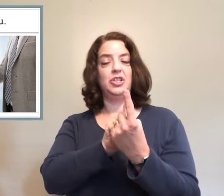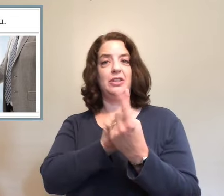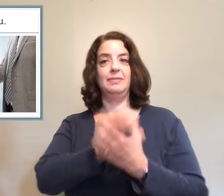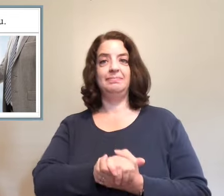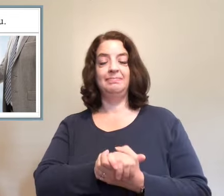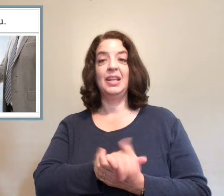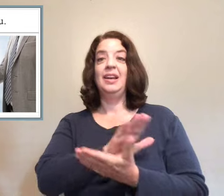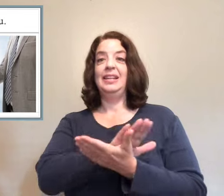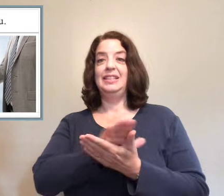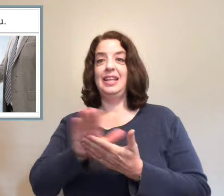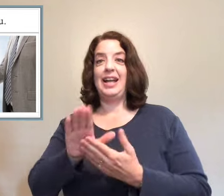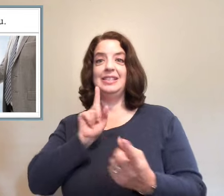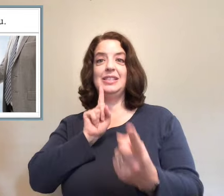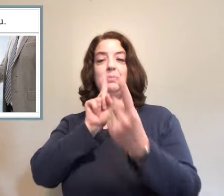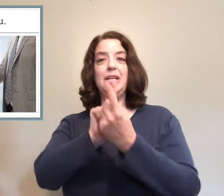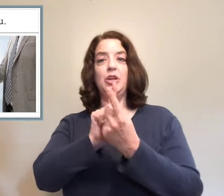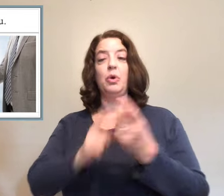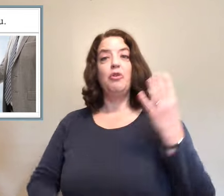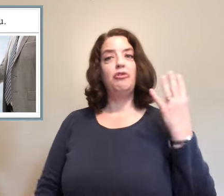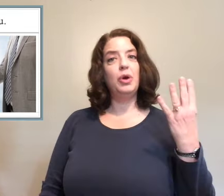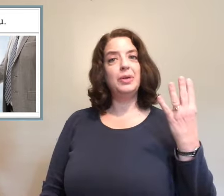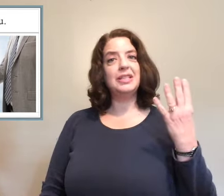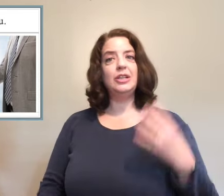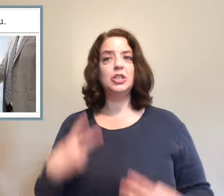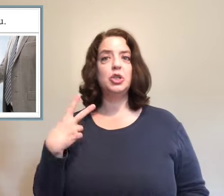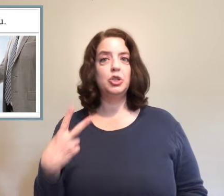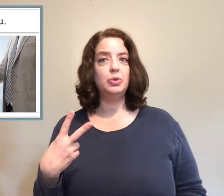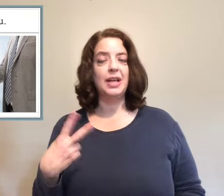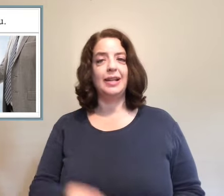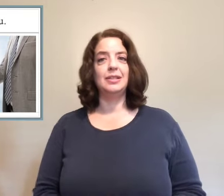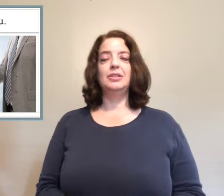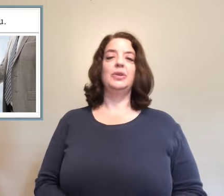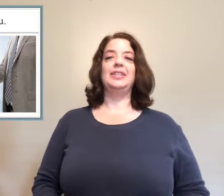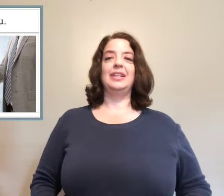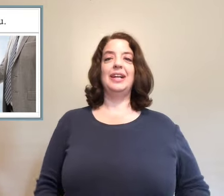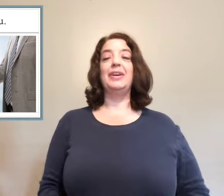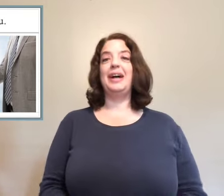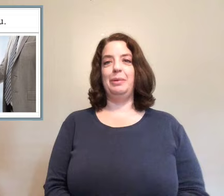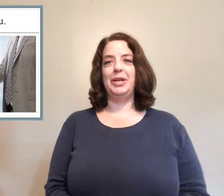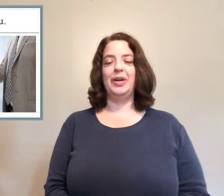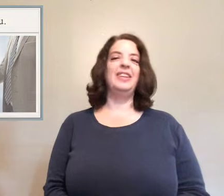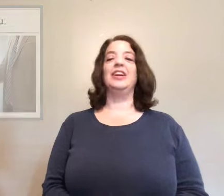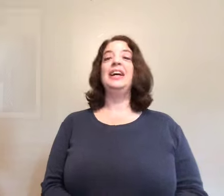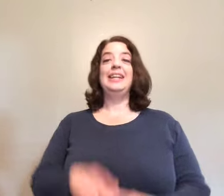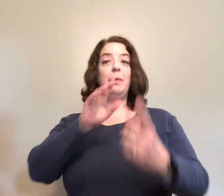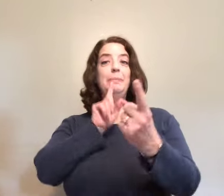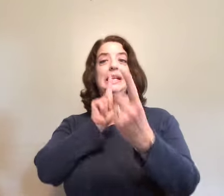other. Nice to meet you. Four words in English, two signs. So there's a lot of economy going on there. Now, meet is